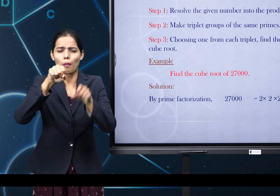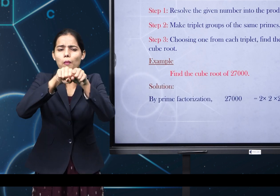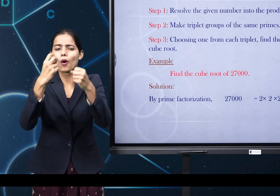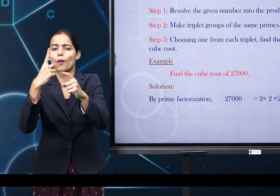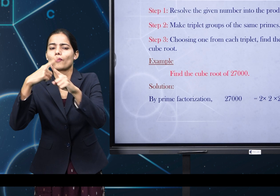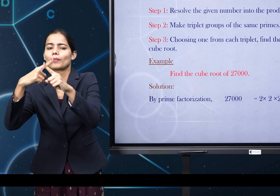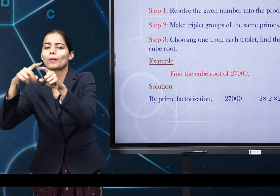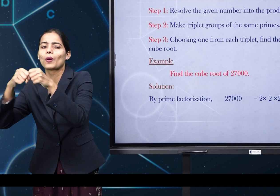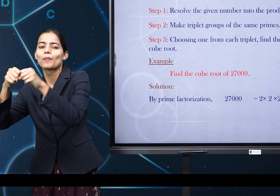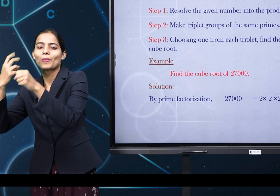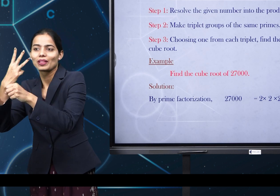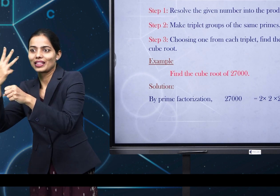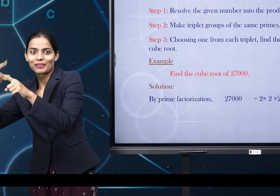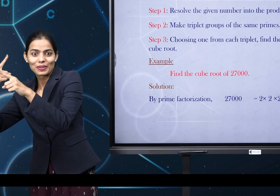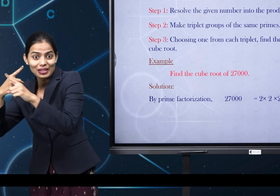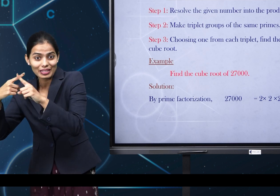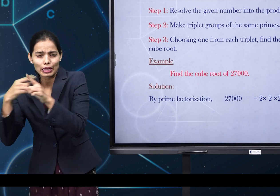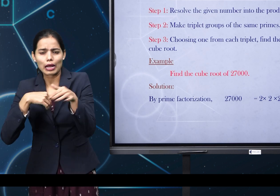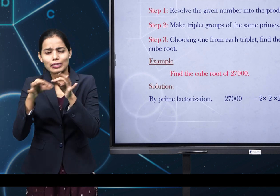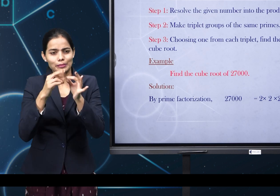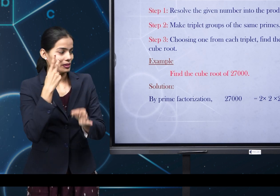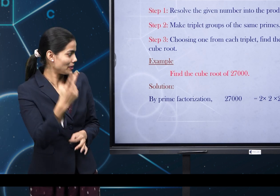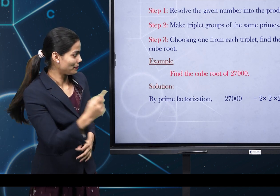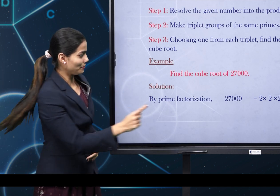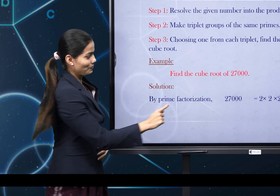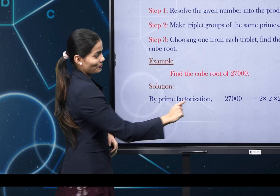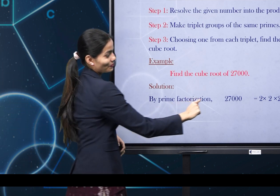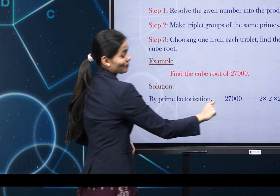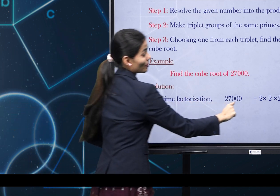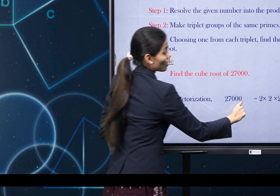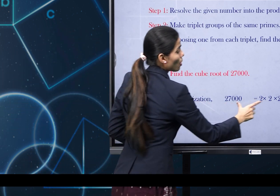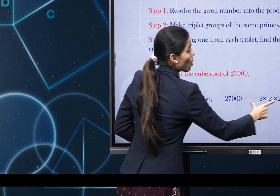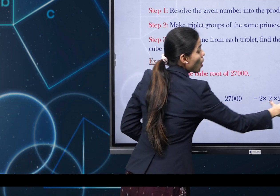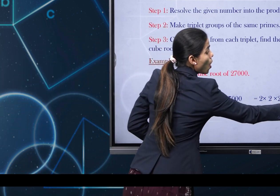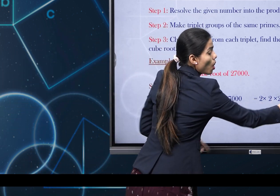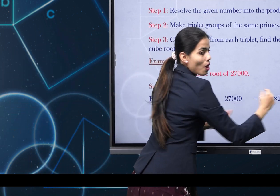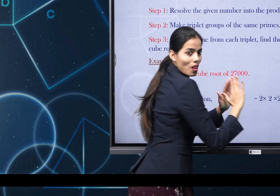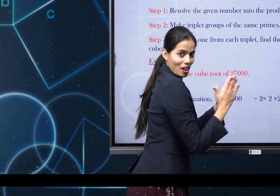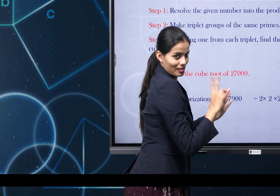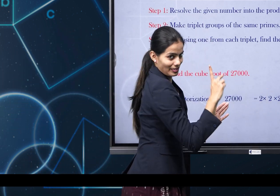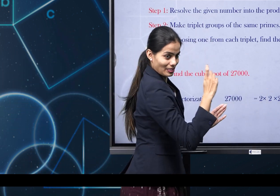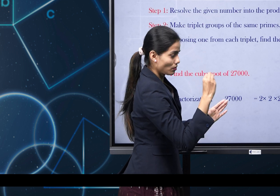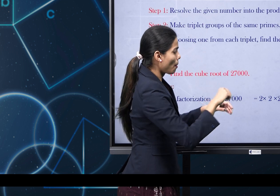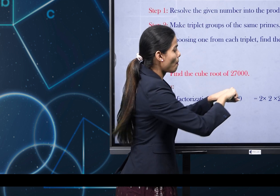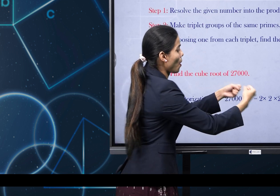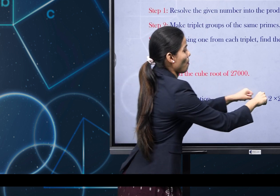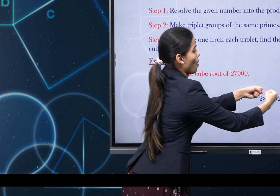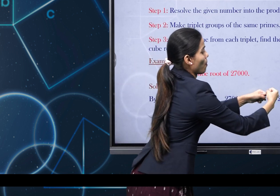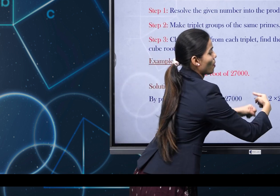factorization, we have 27,000 is equal to 2 into 2 into 2 into 3 into 3 into 3 into